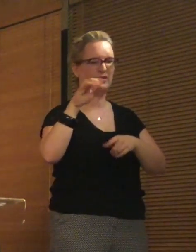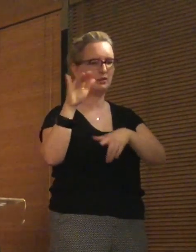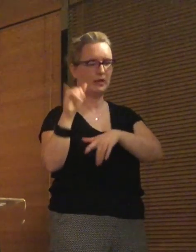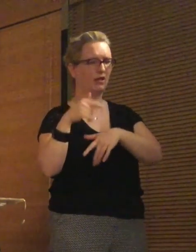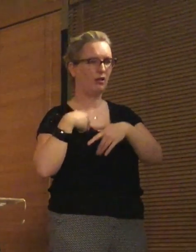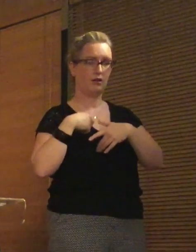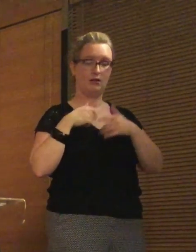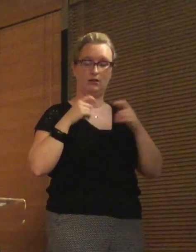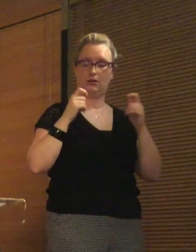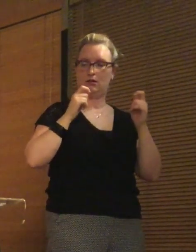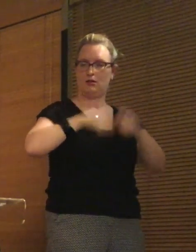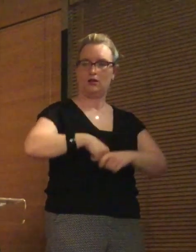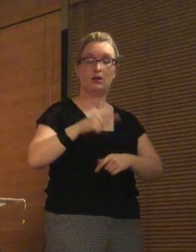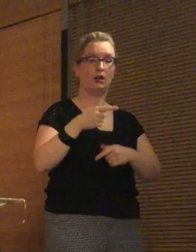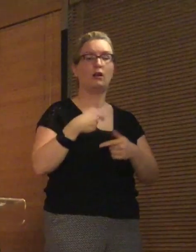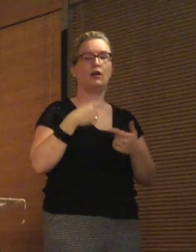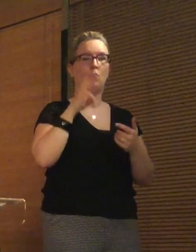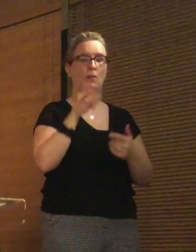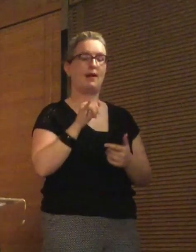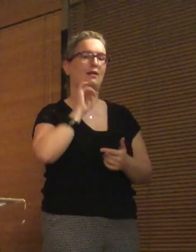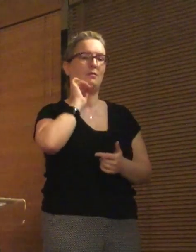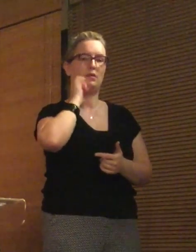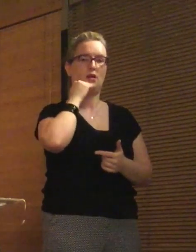And it was in the interest of